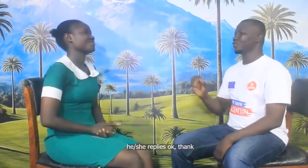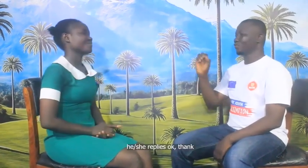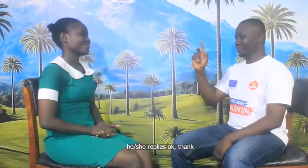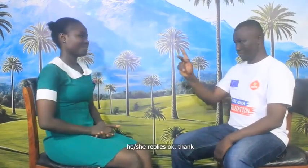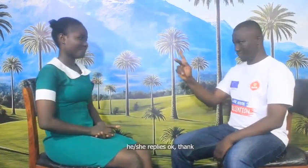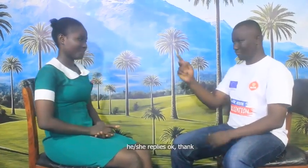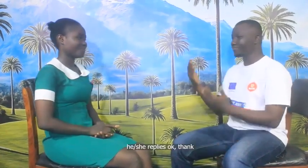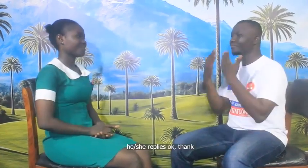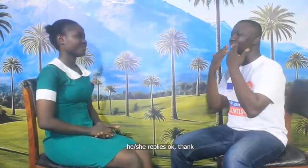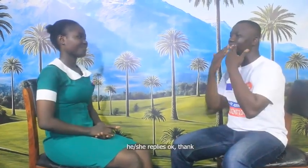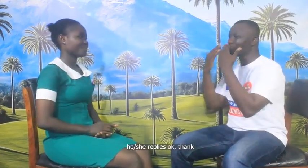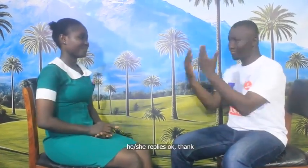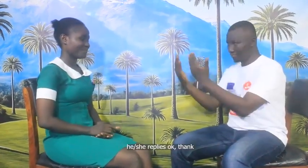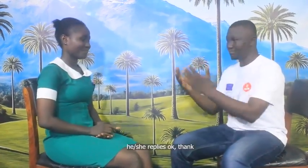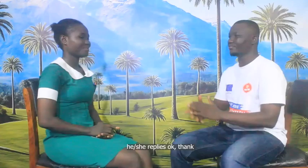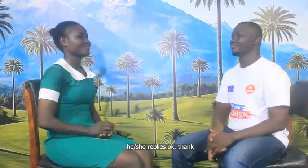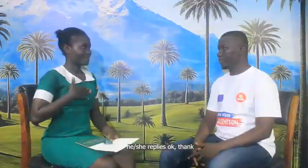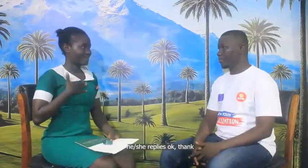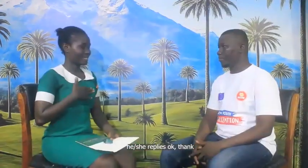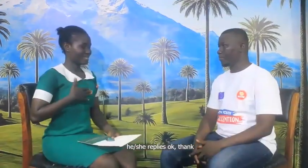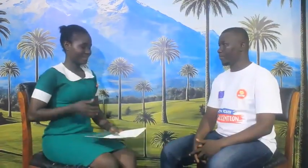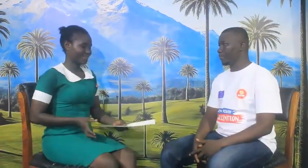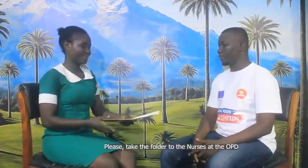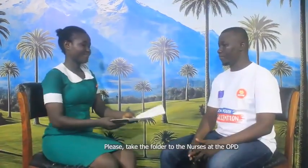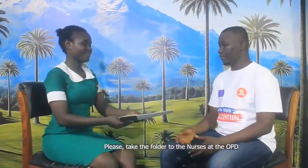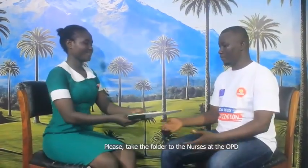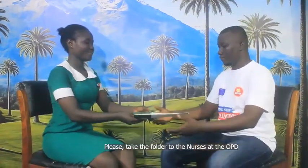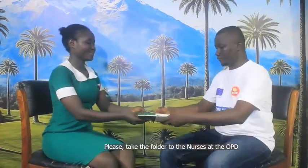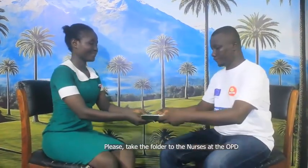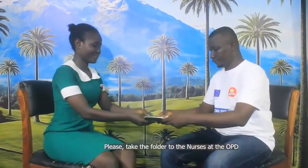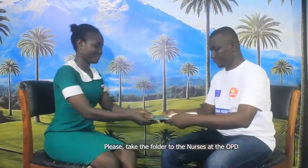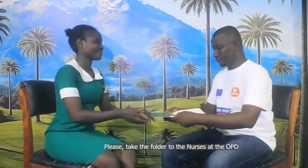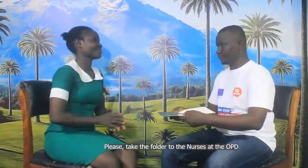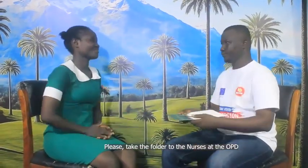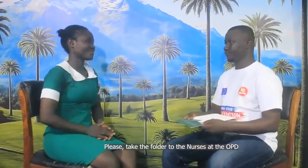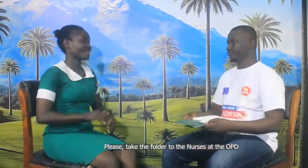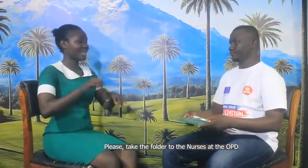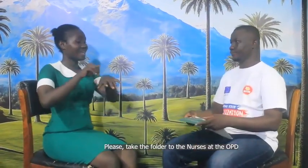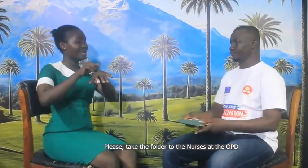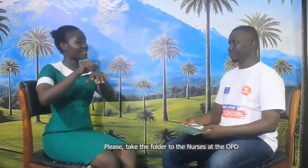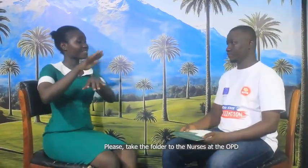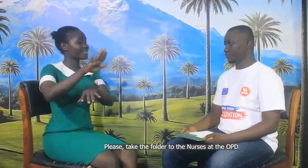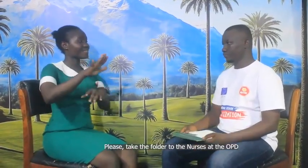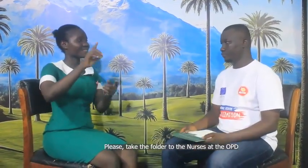He or she replies, okay, thank you. Please take the folder to the nurses at the OPD.